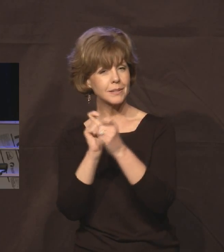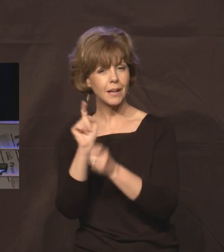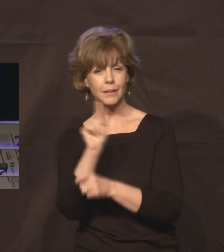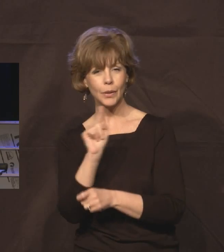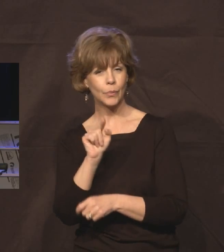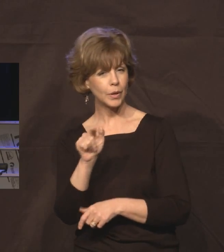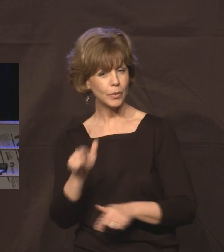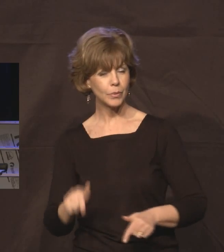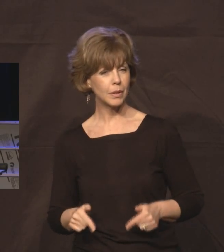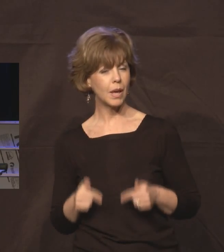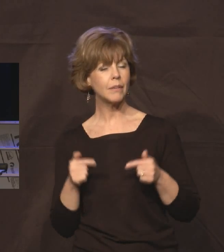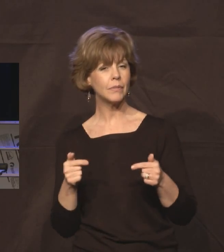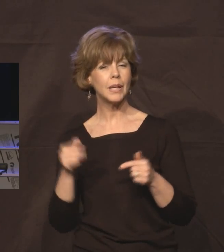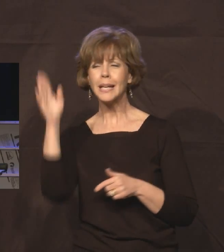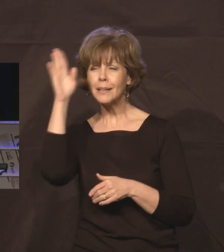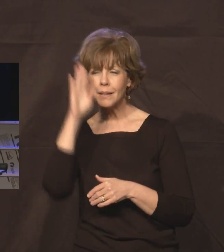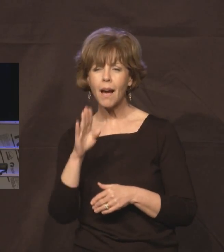foundation right with me.